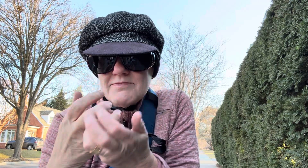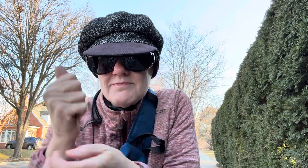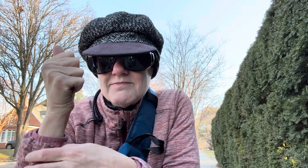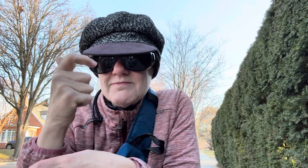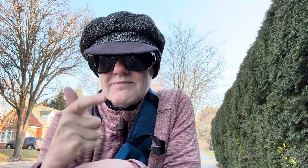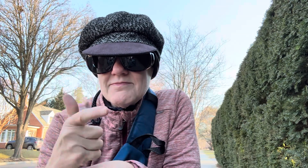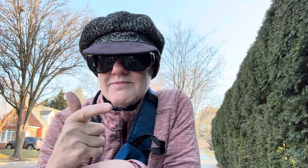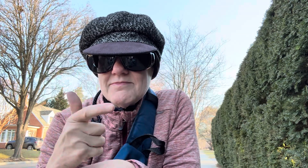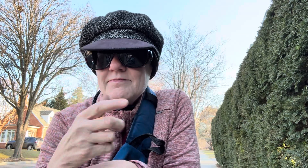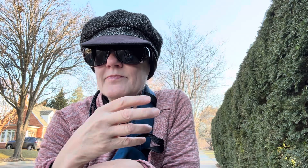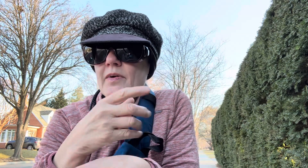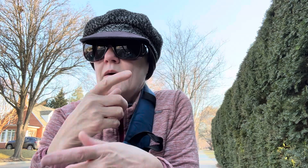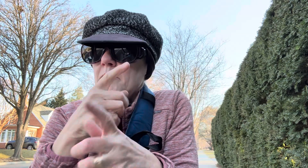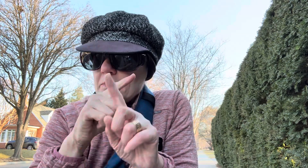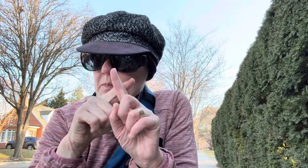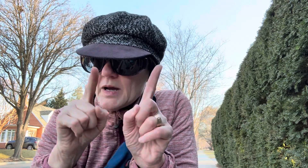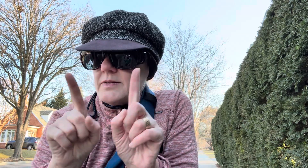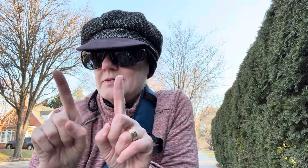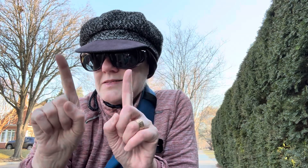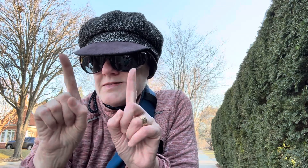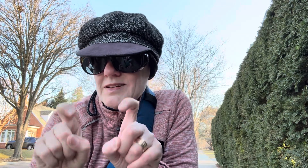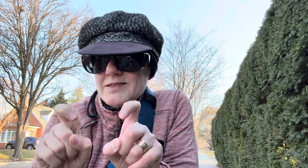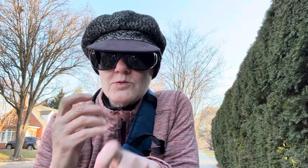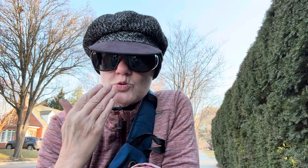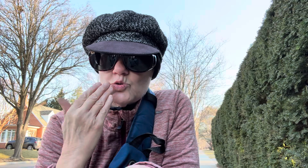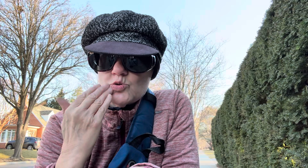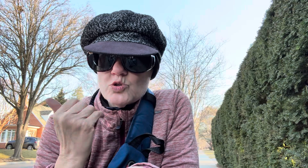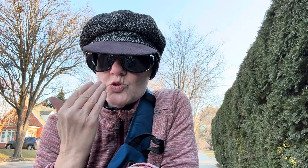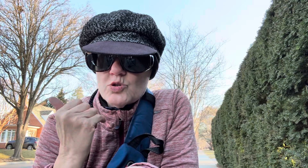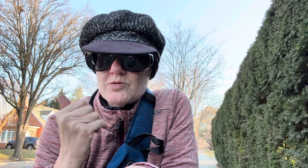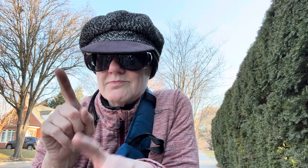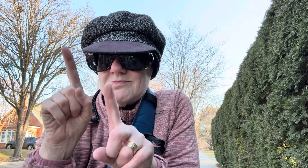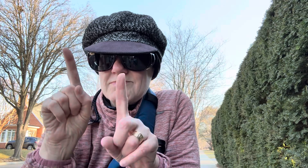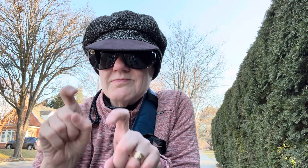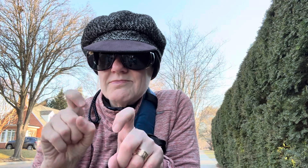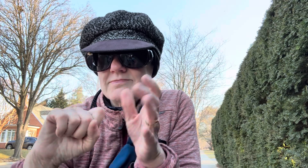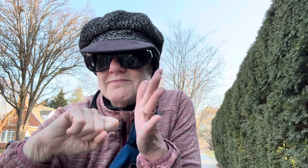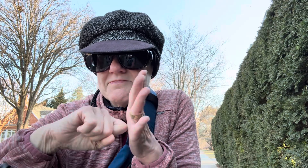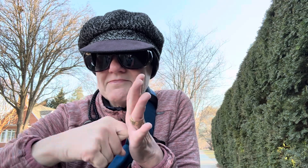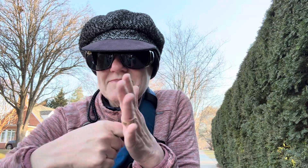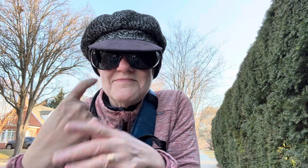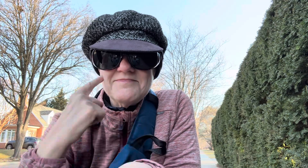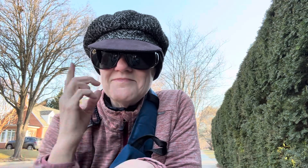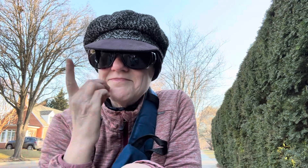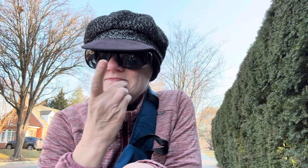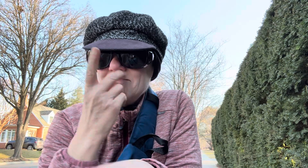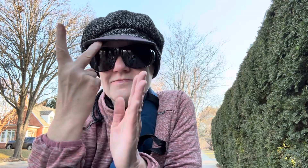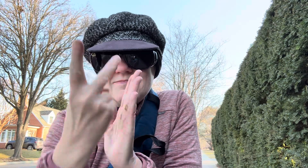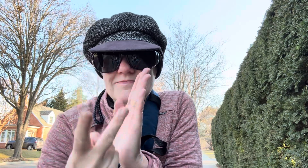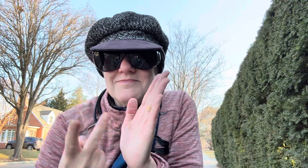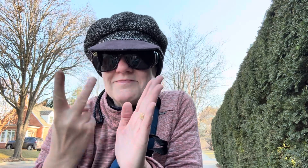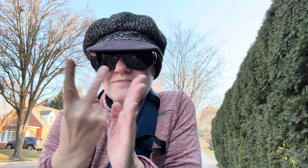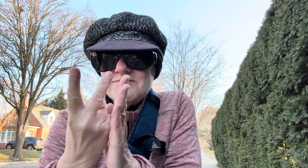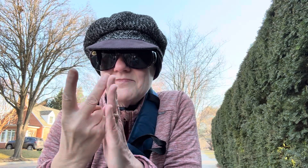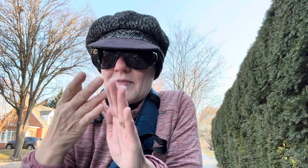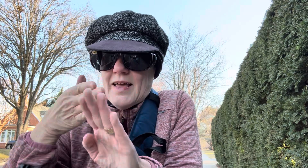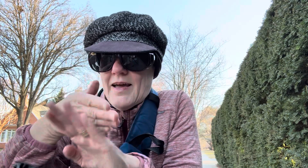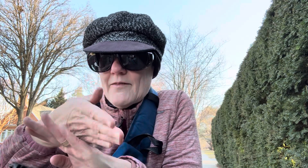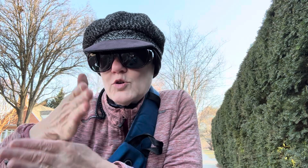sure you're matching all those macros. But testing blood sugar 2 hours after eating, that's the